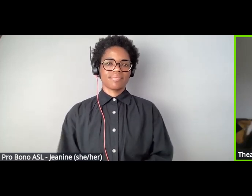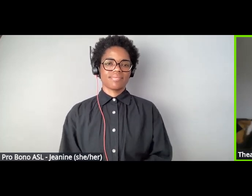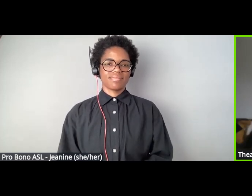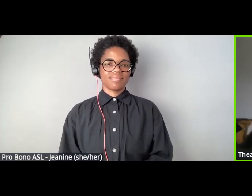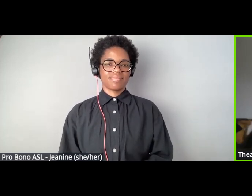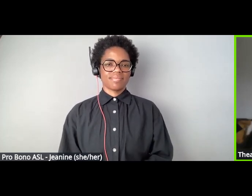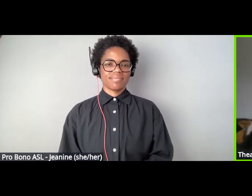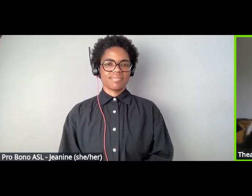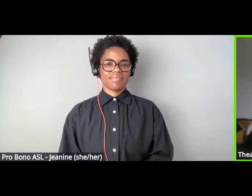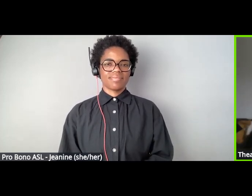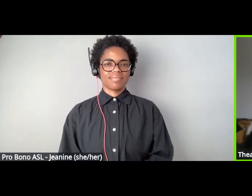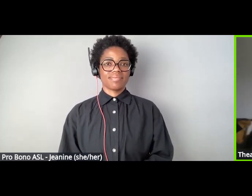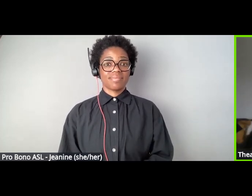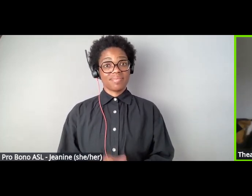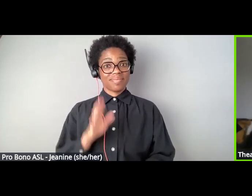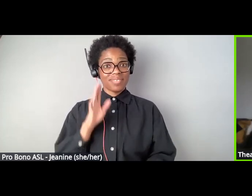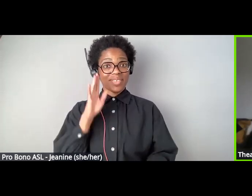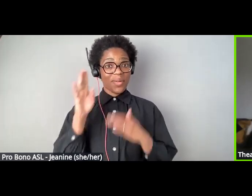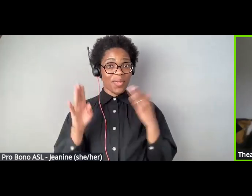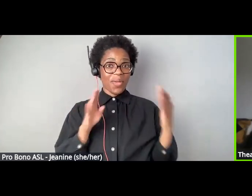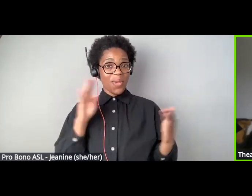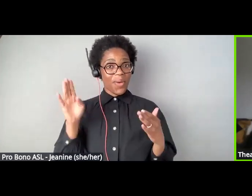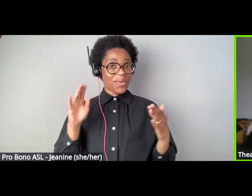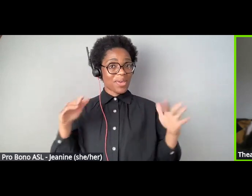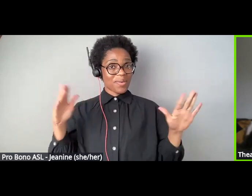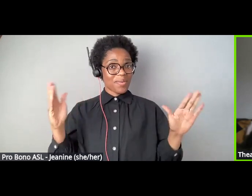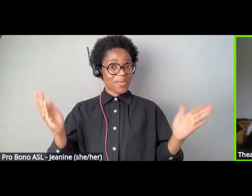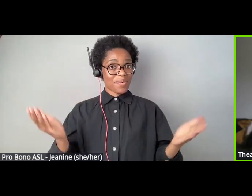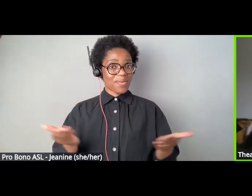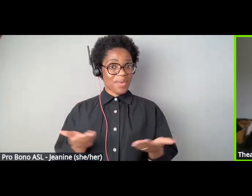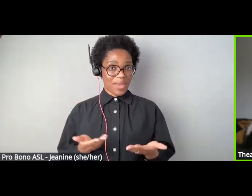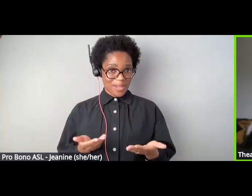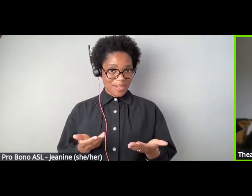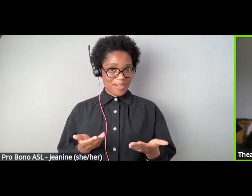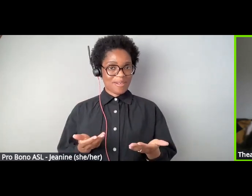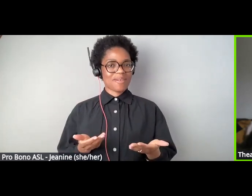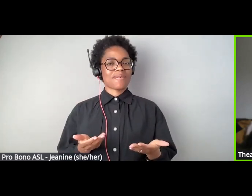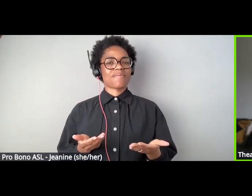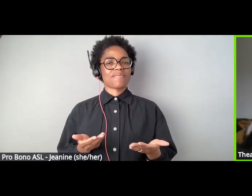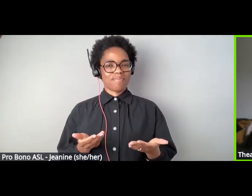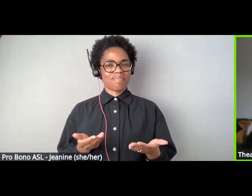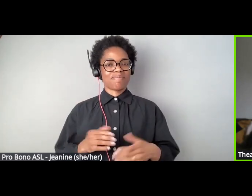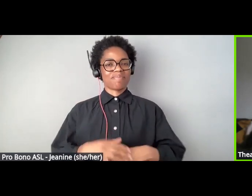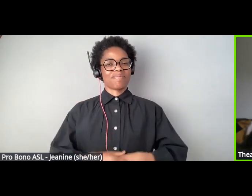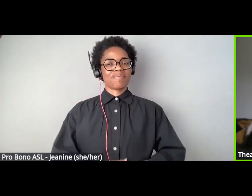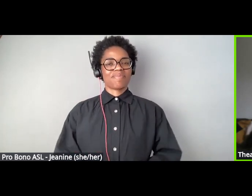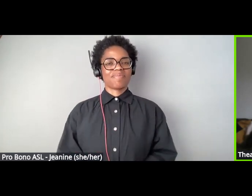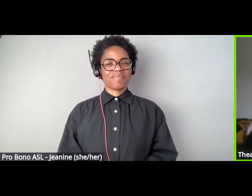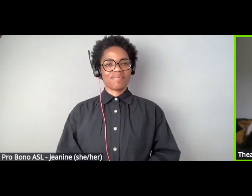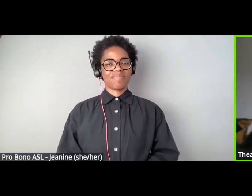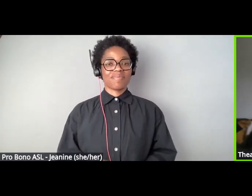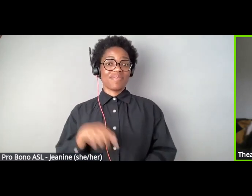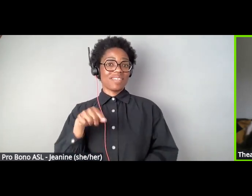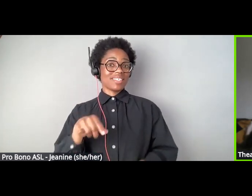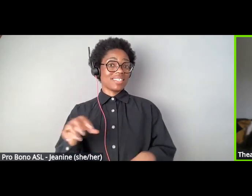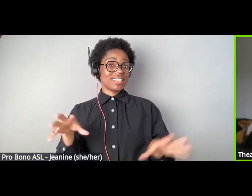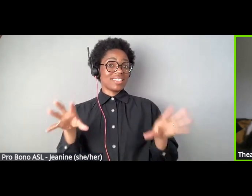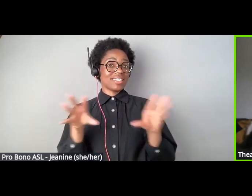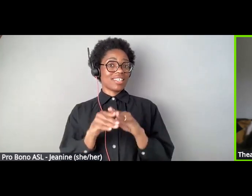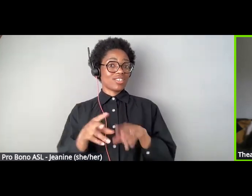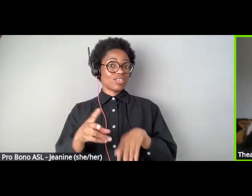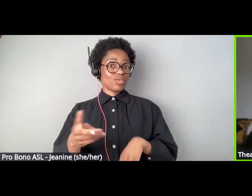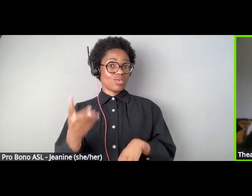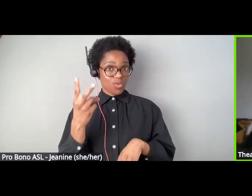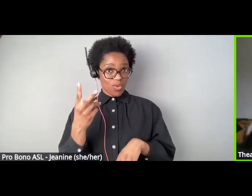Okay, hello everyone, and welcome to session 2 of the